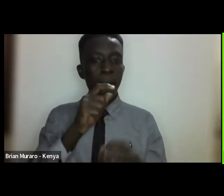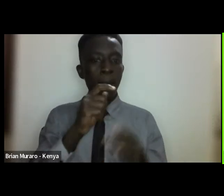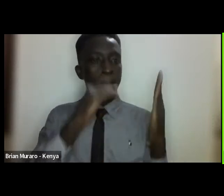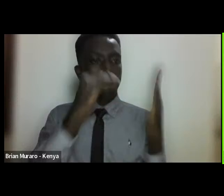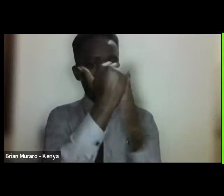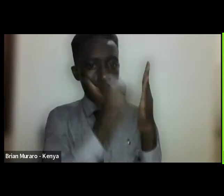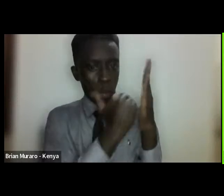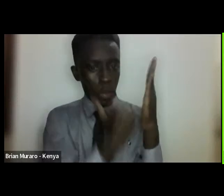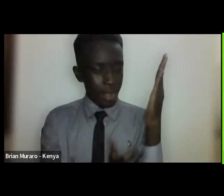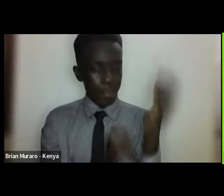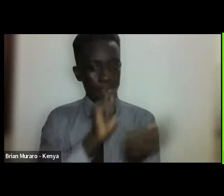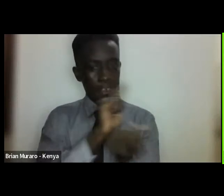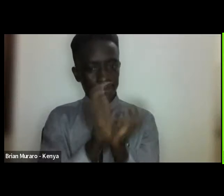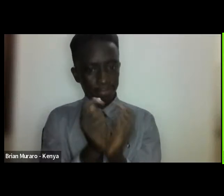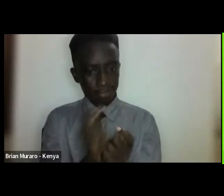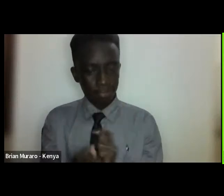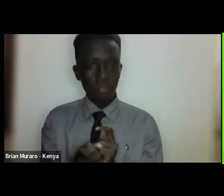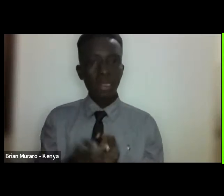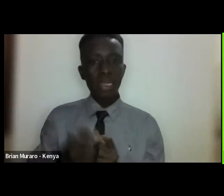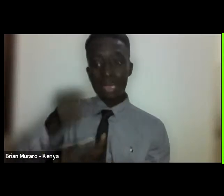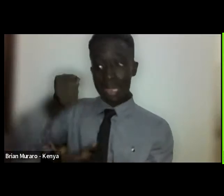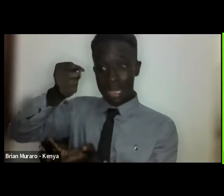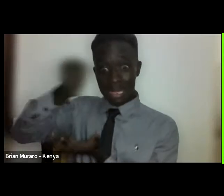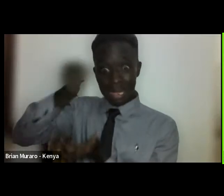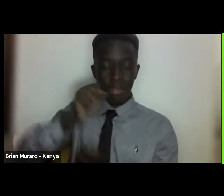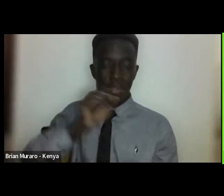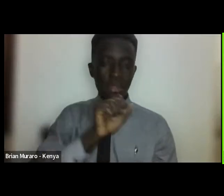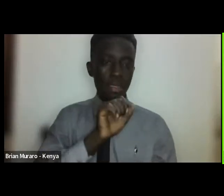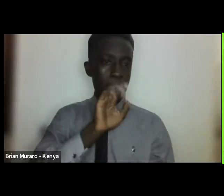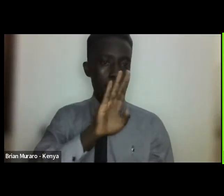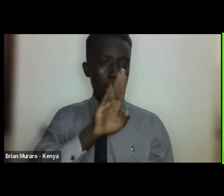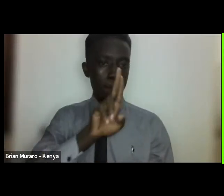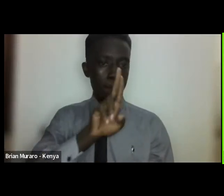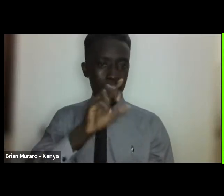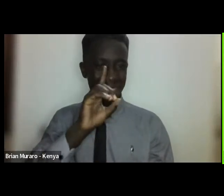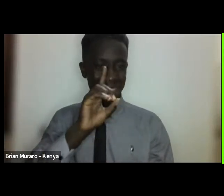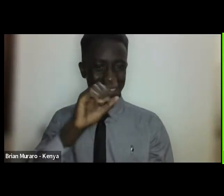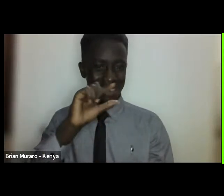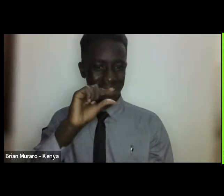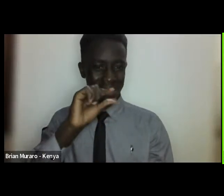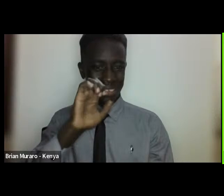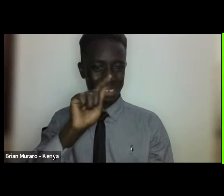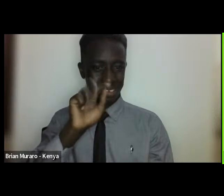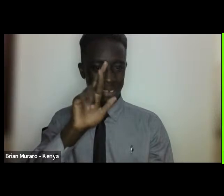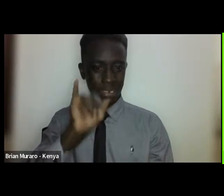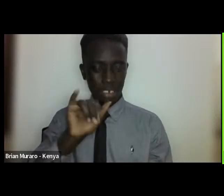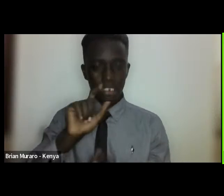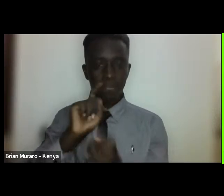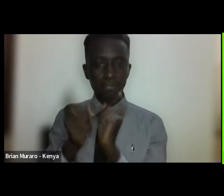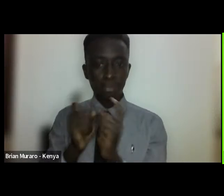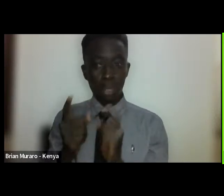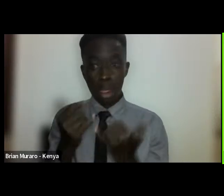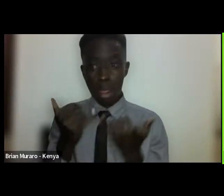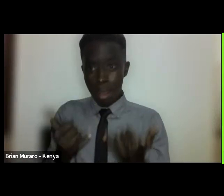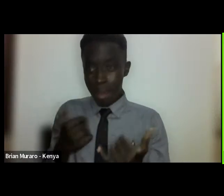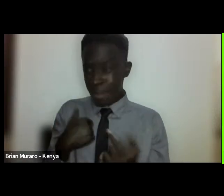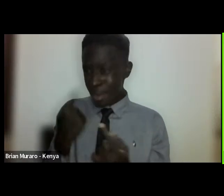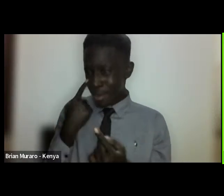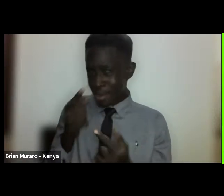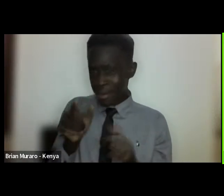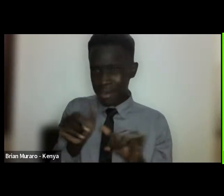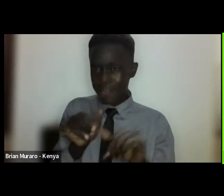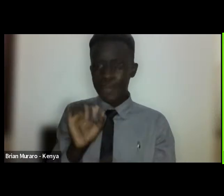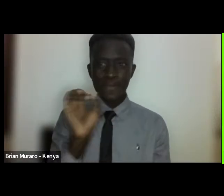adjustments. And from the work I have done, I don't think I've seen that, right? So here we have a group of people